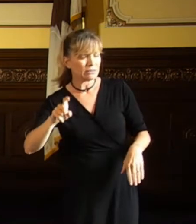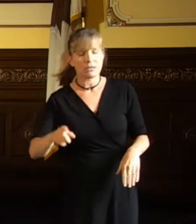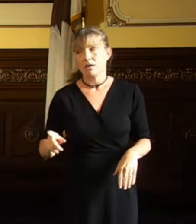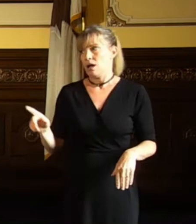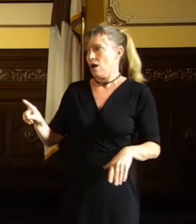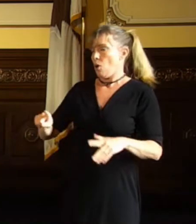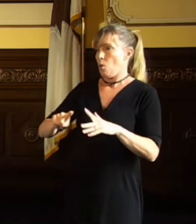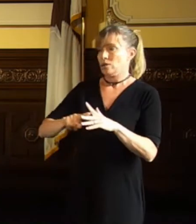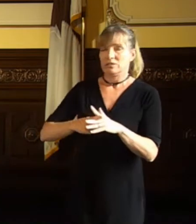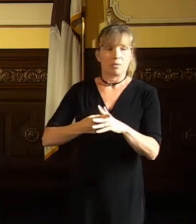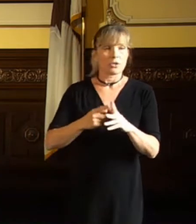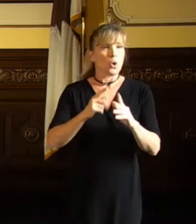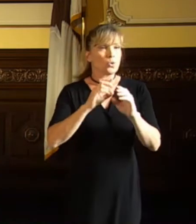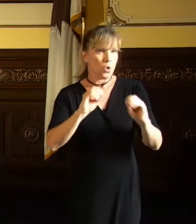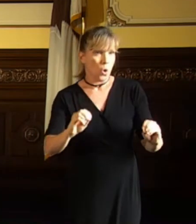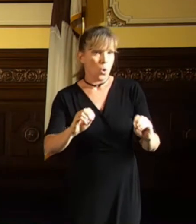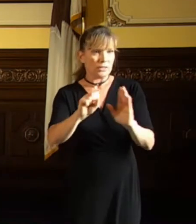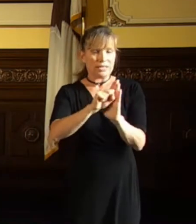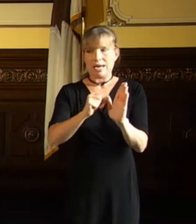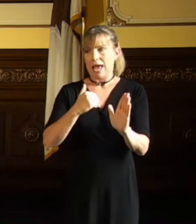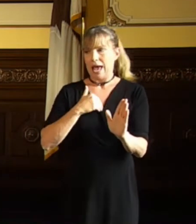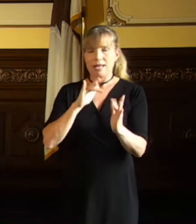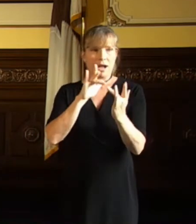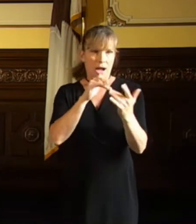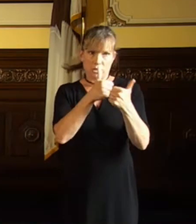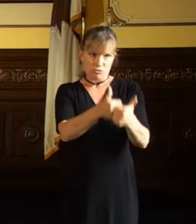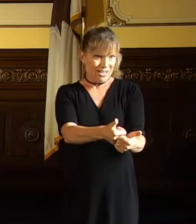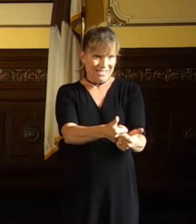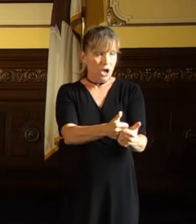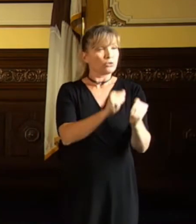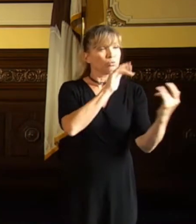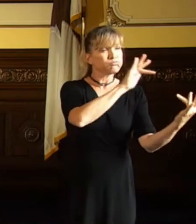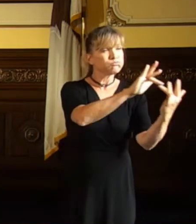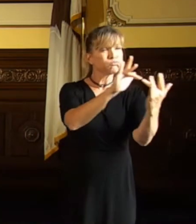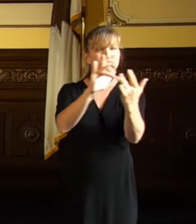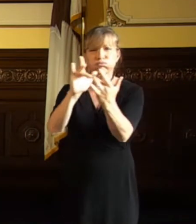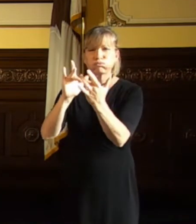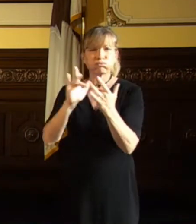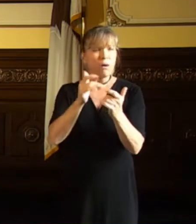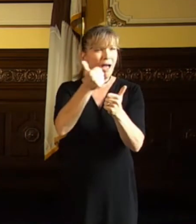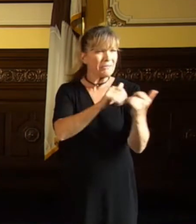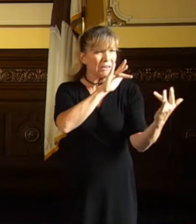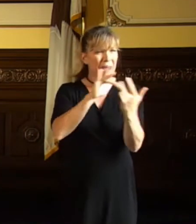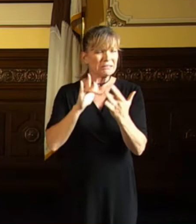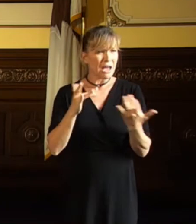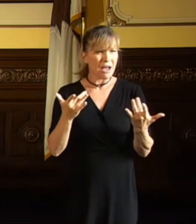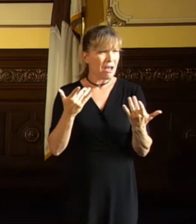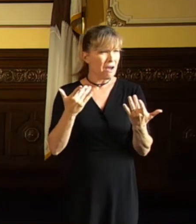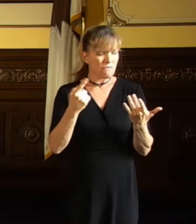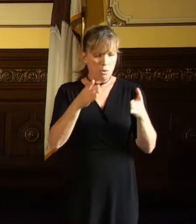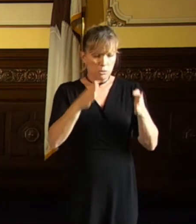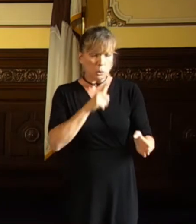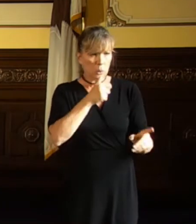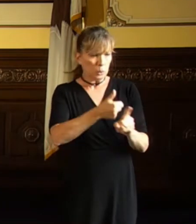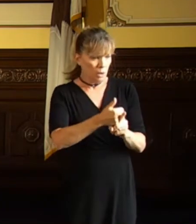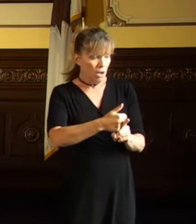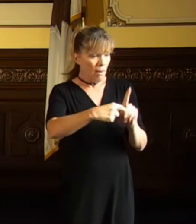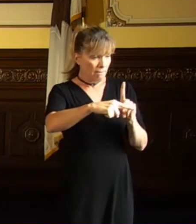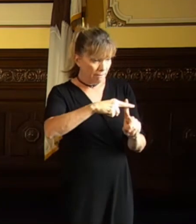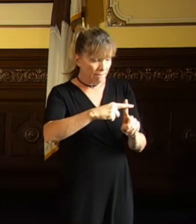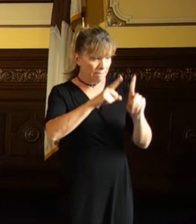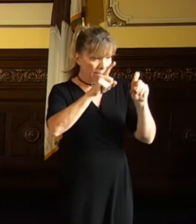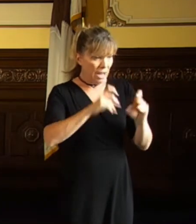with no state had contact tracing to be able to reach every contact for someone who tested positive